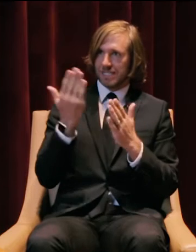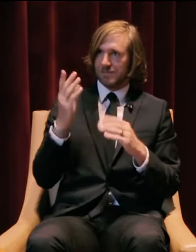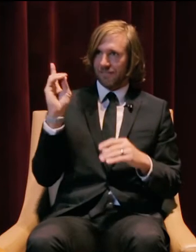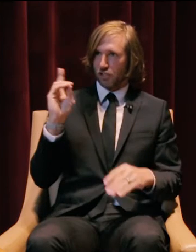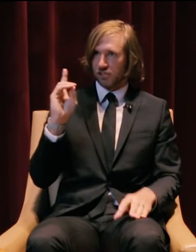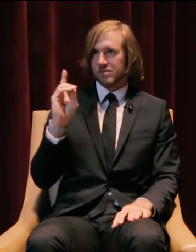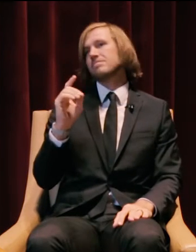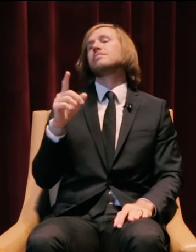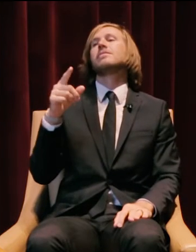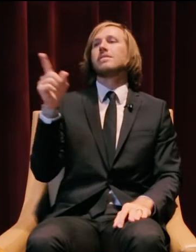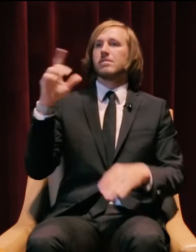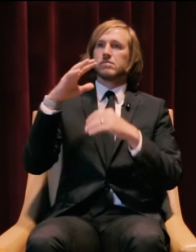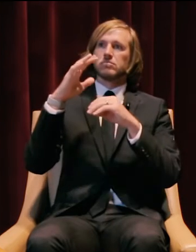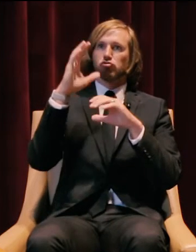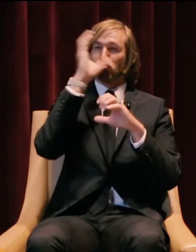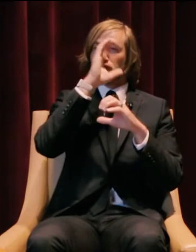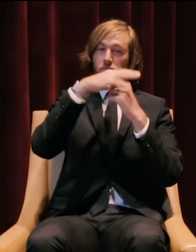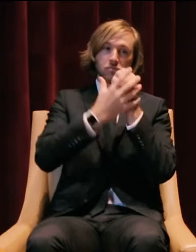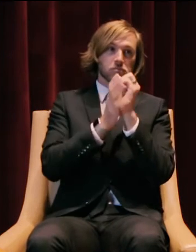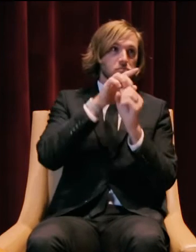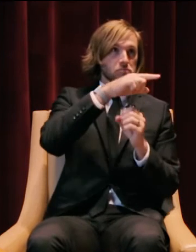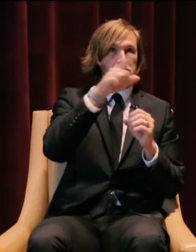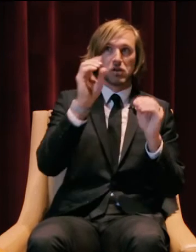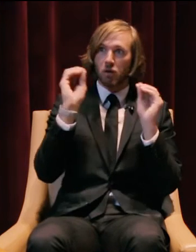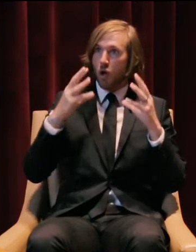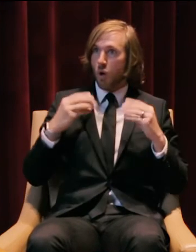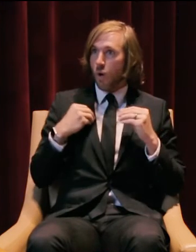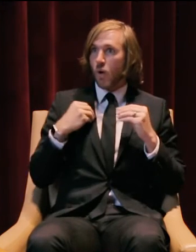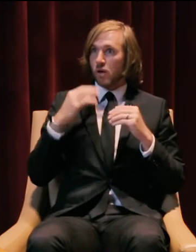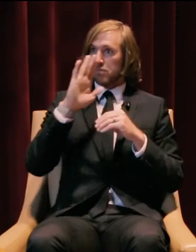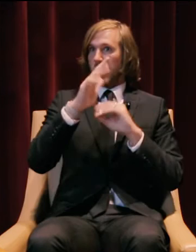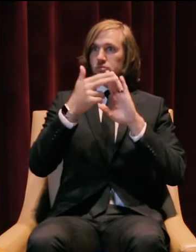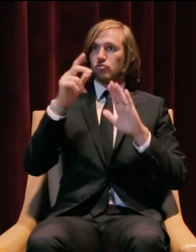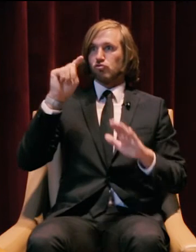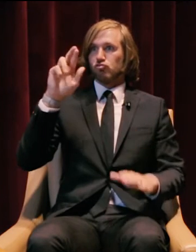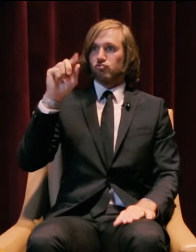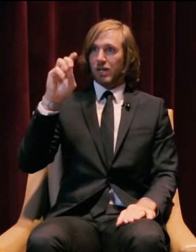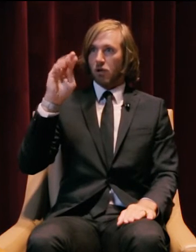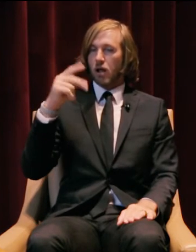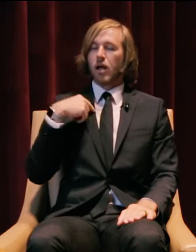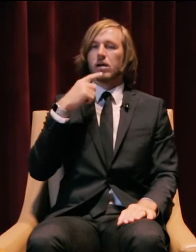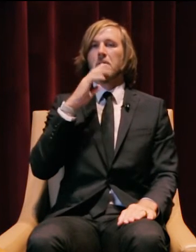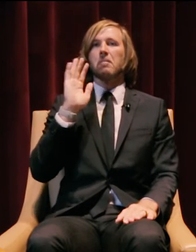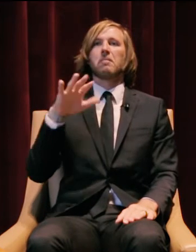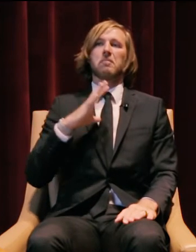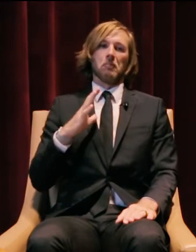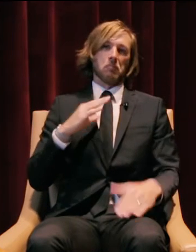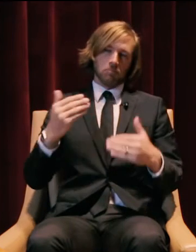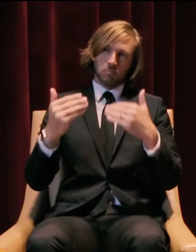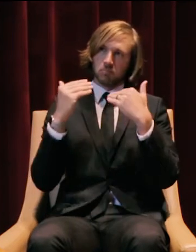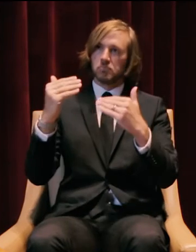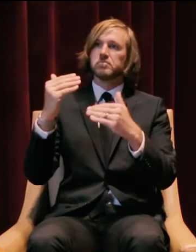Denver, and they did a worldwide search. Nobody owned the KissCam trademark. So I said, okay, go ahead and let's file